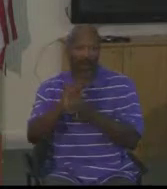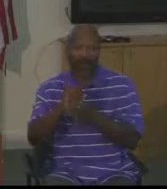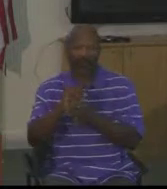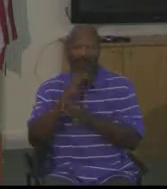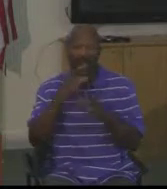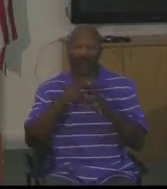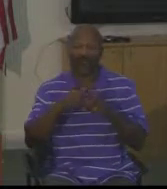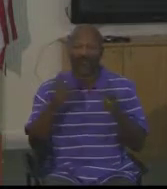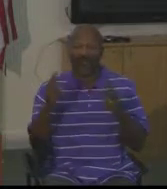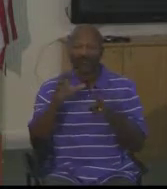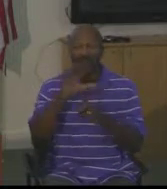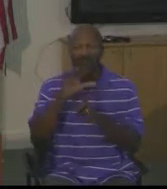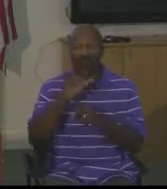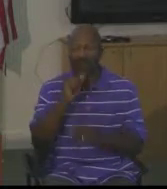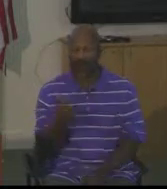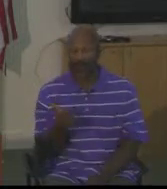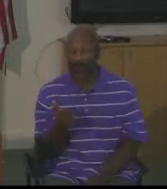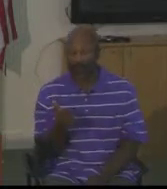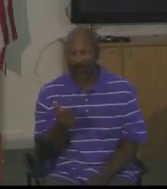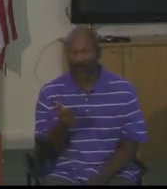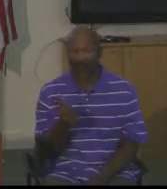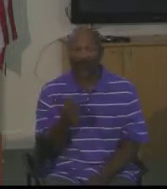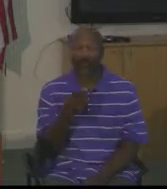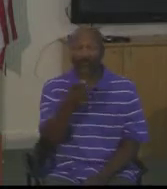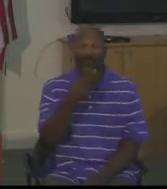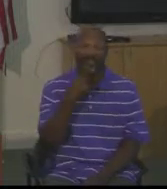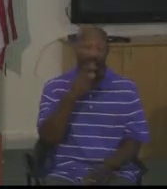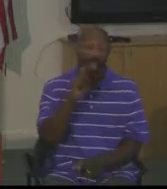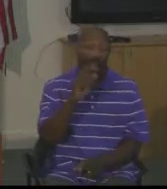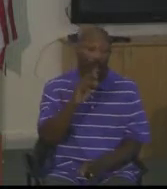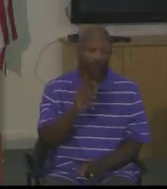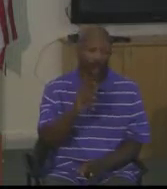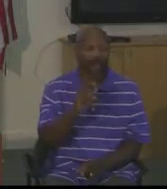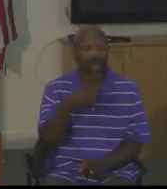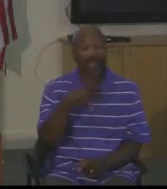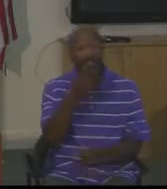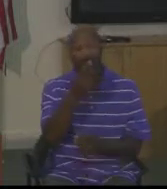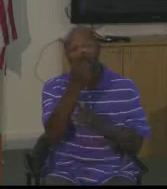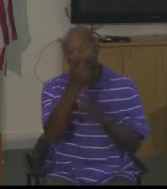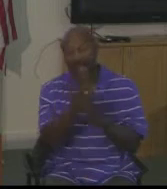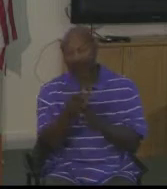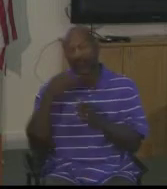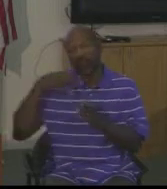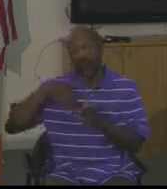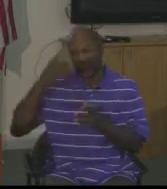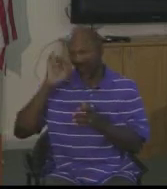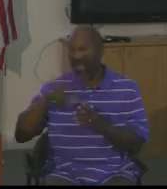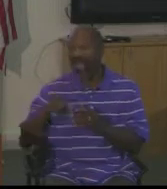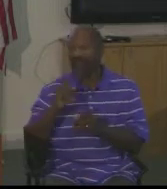popular. So if somebody said ARM, I would give half credit for that.